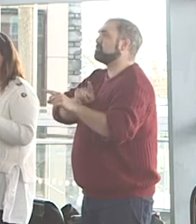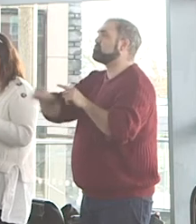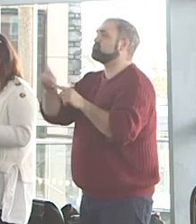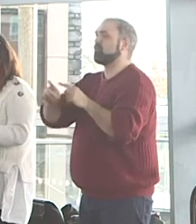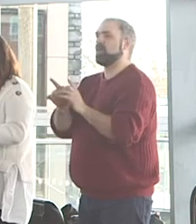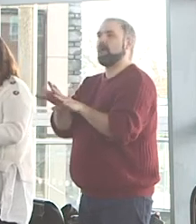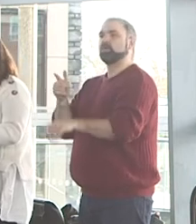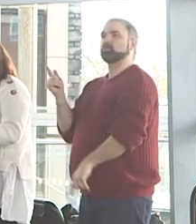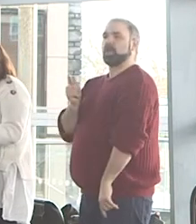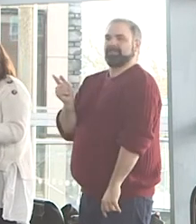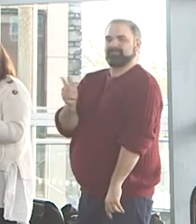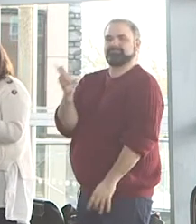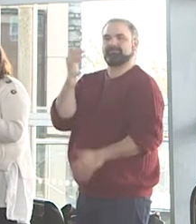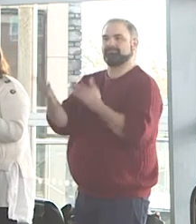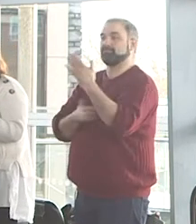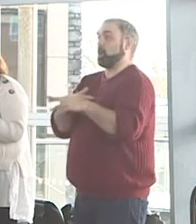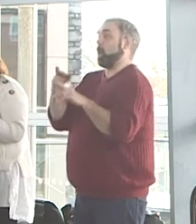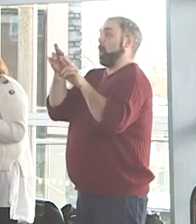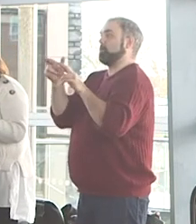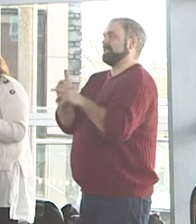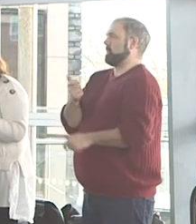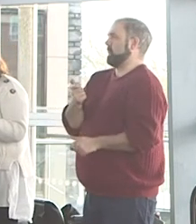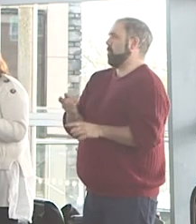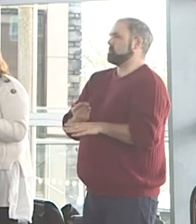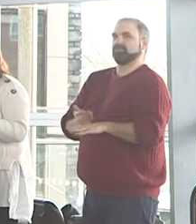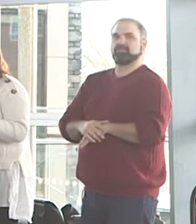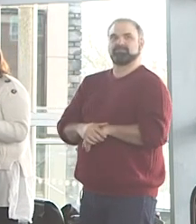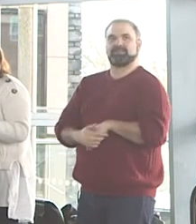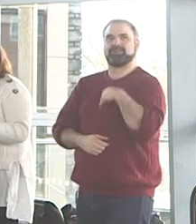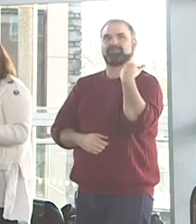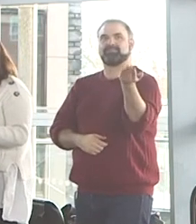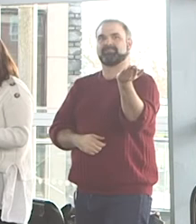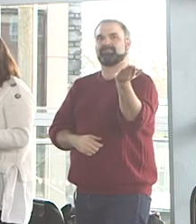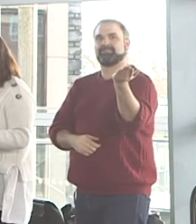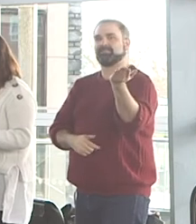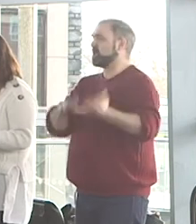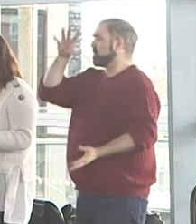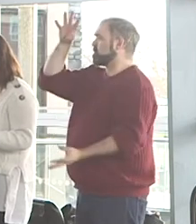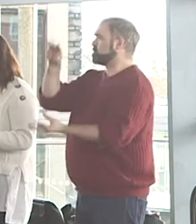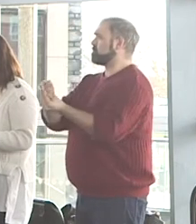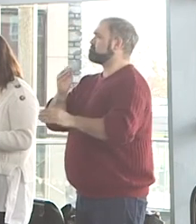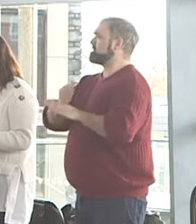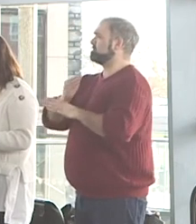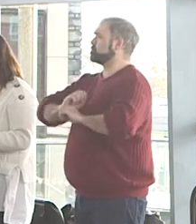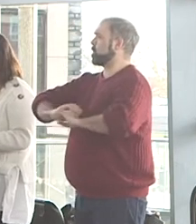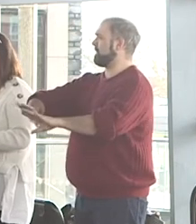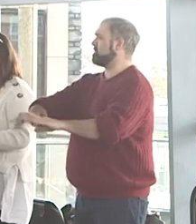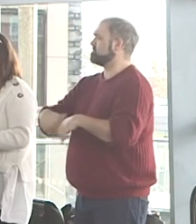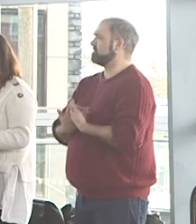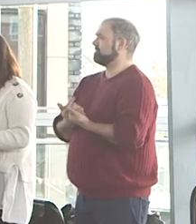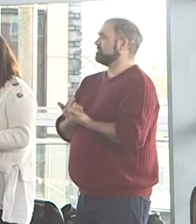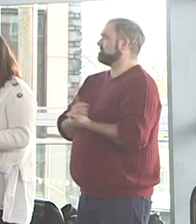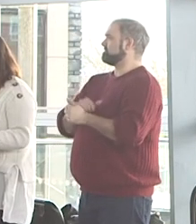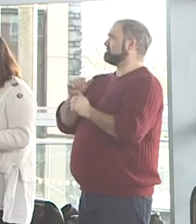to take you on a journey with me. I hope this clicker works. This is a summary of what I will be talking to you today. I will